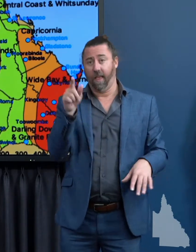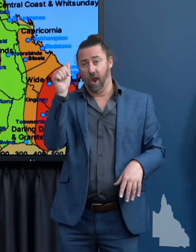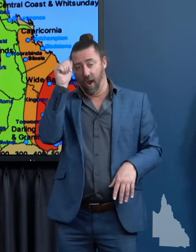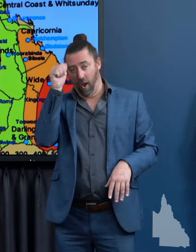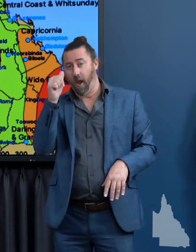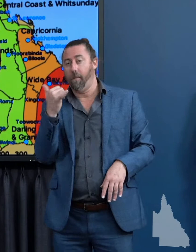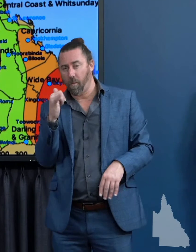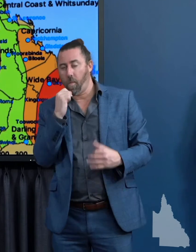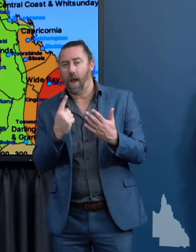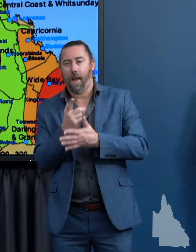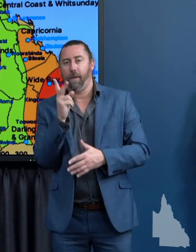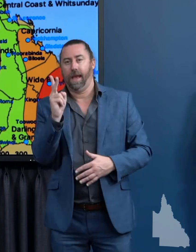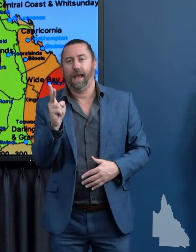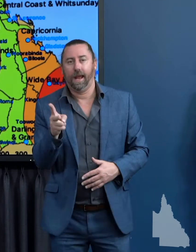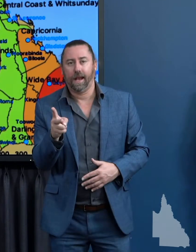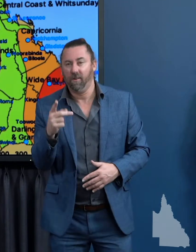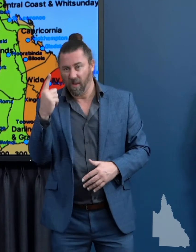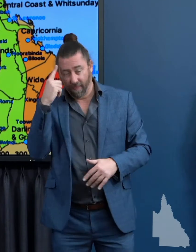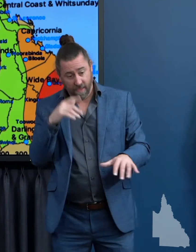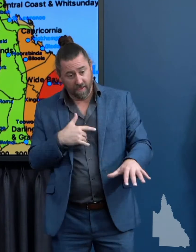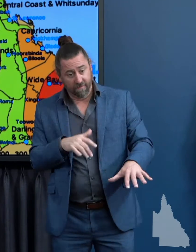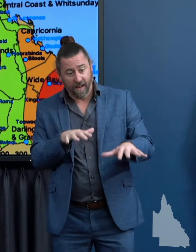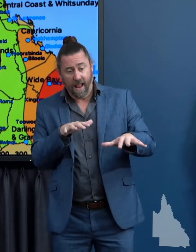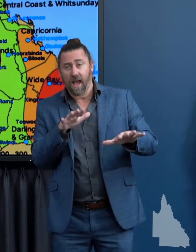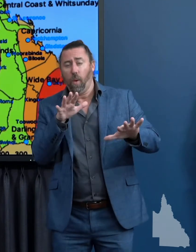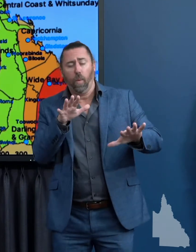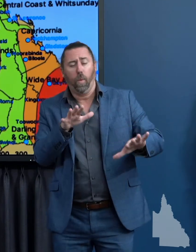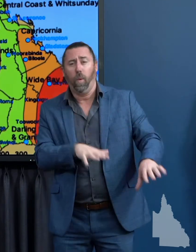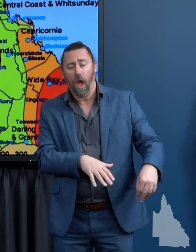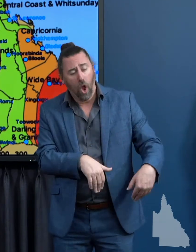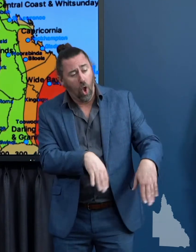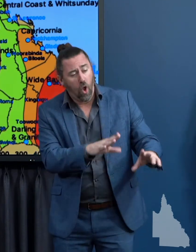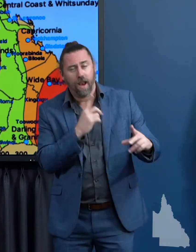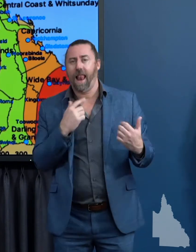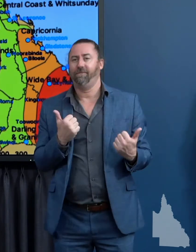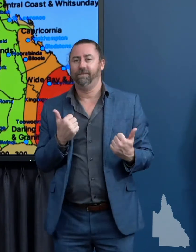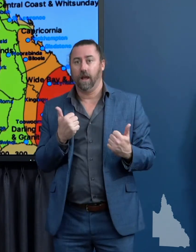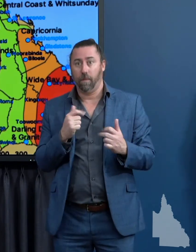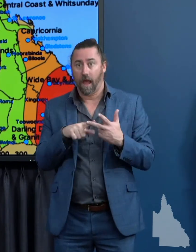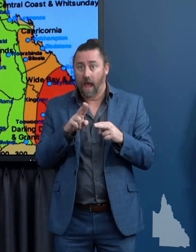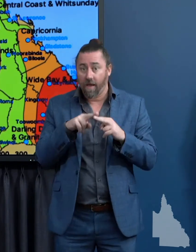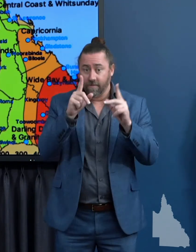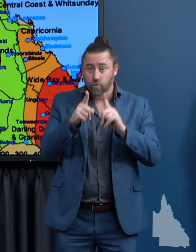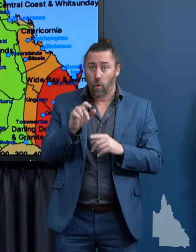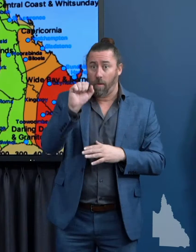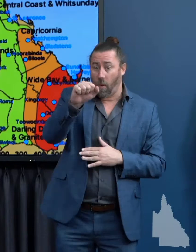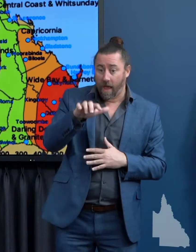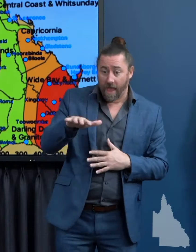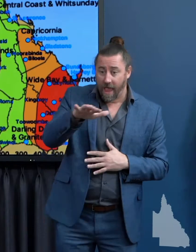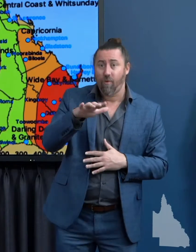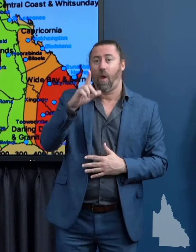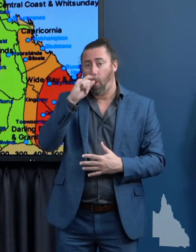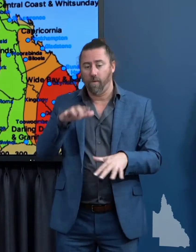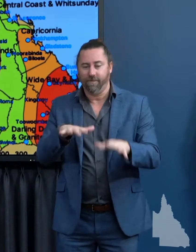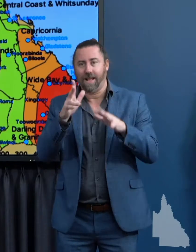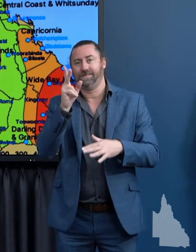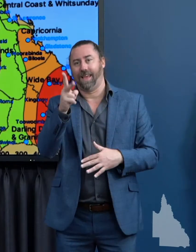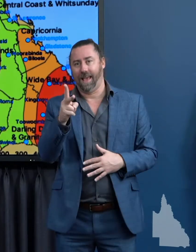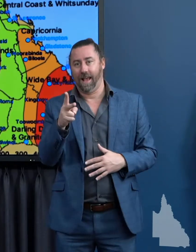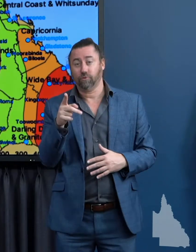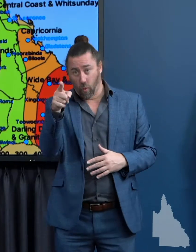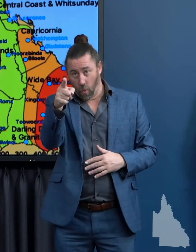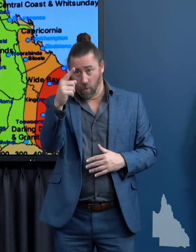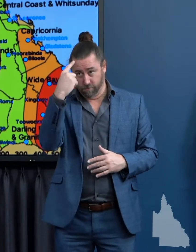have already flooded this week, you could flood again if a storm hits your area. And so we know the